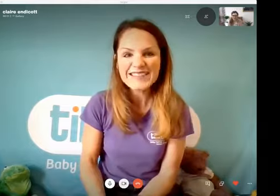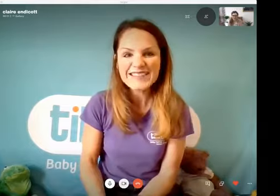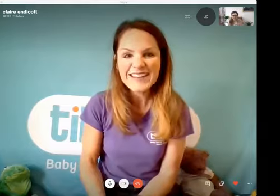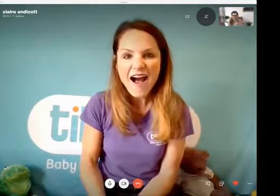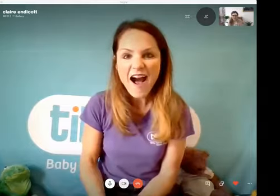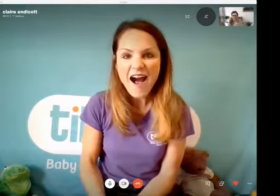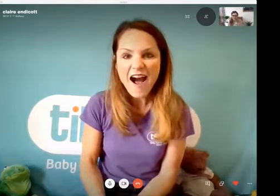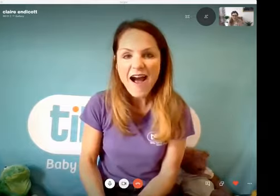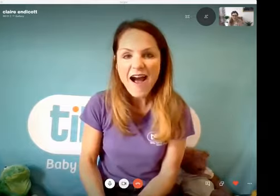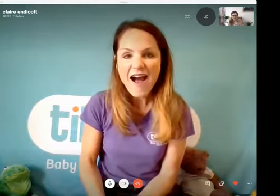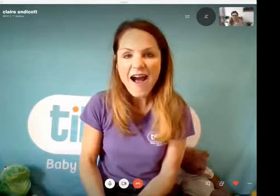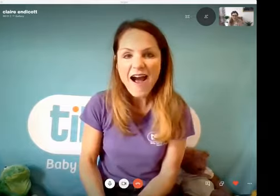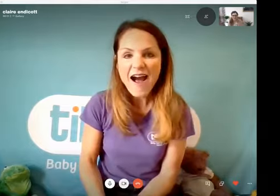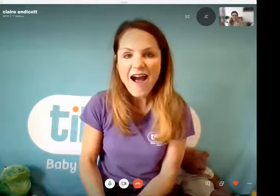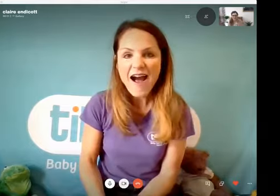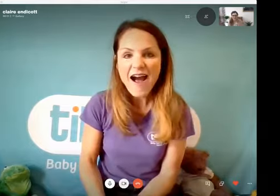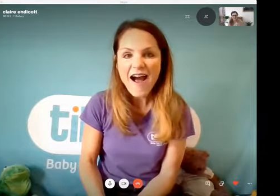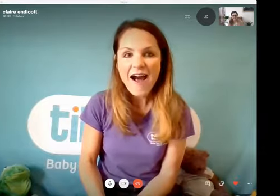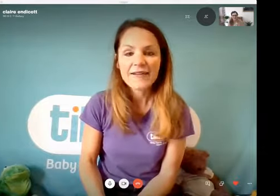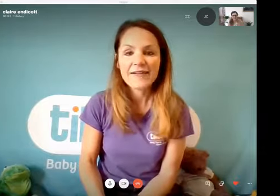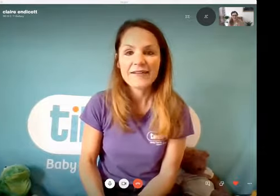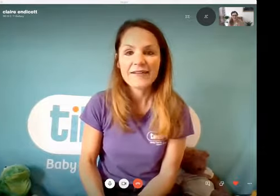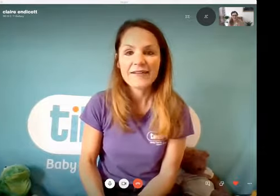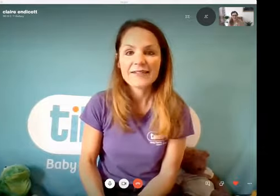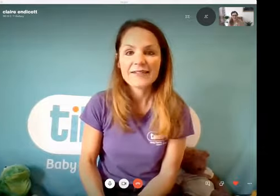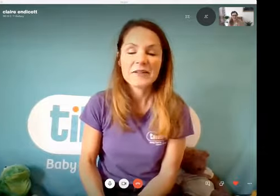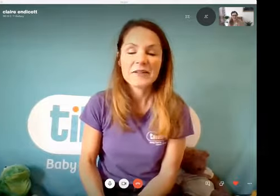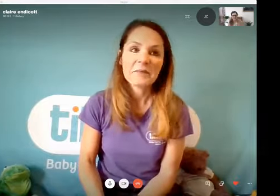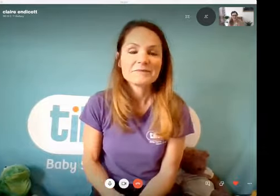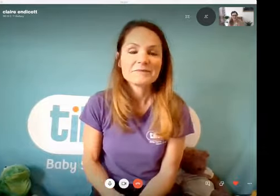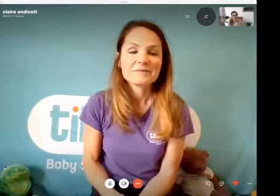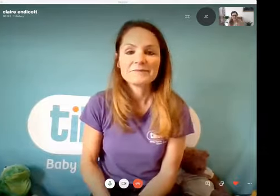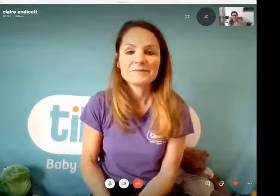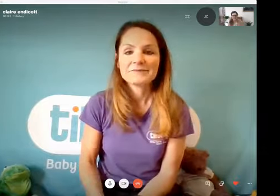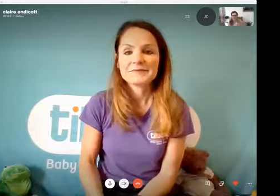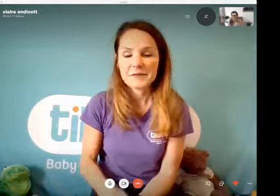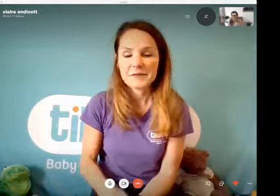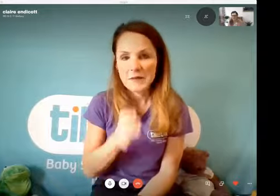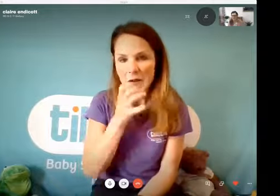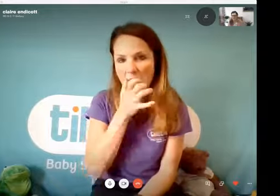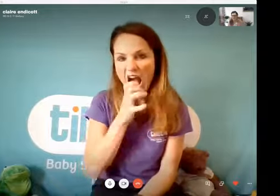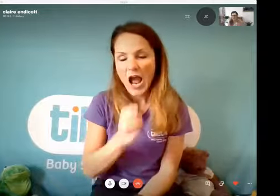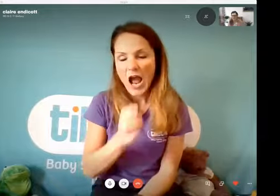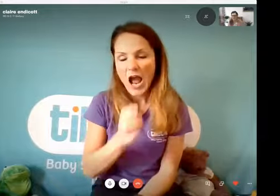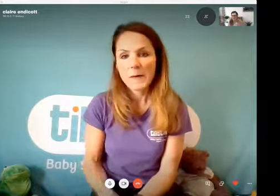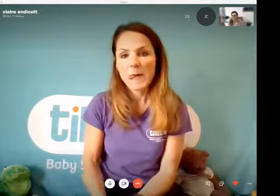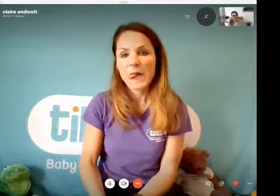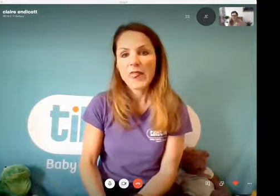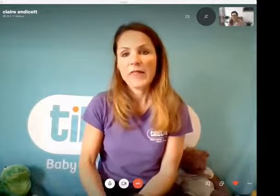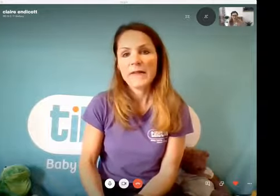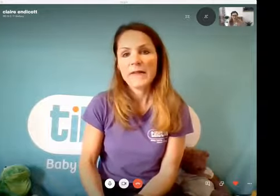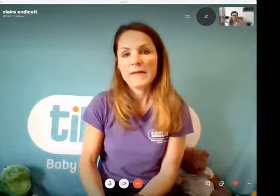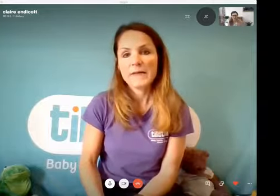that was possible, but it's her second child, and her firstborn, I think she said she was, I can't remember, a couple of weeks older,